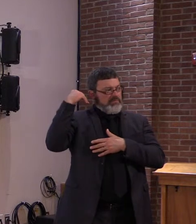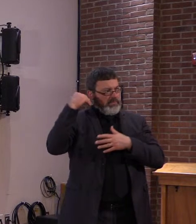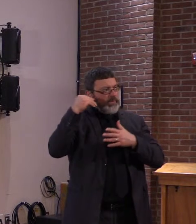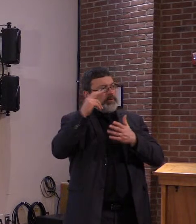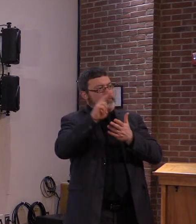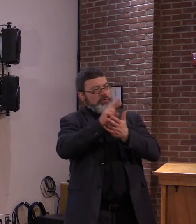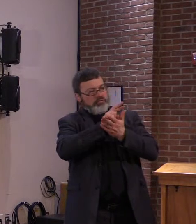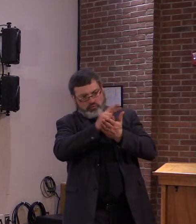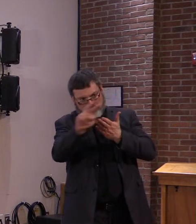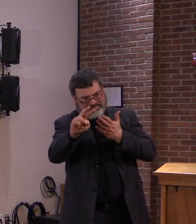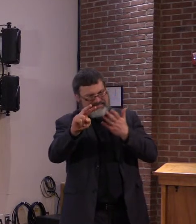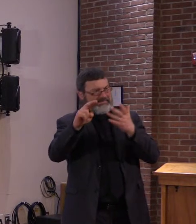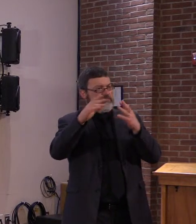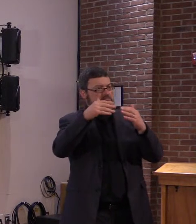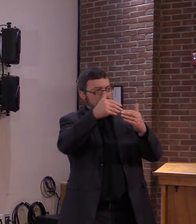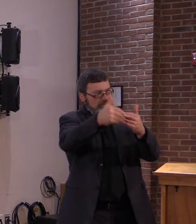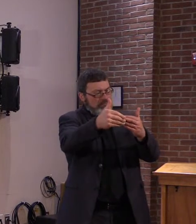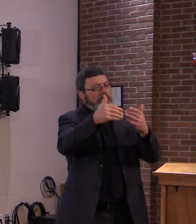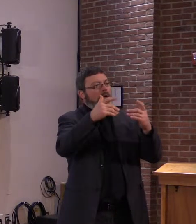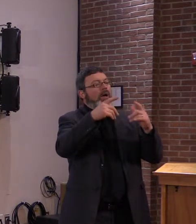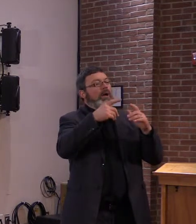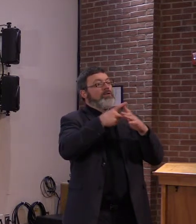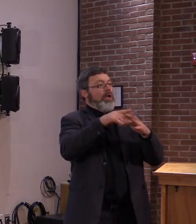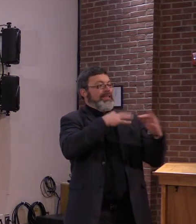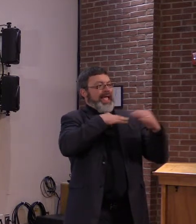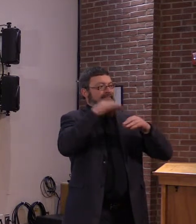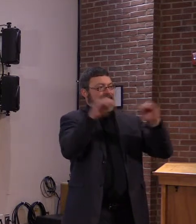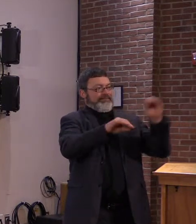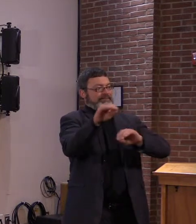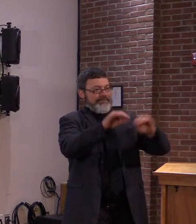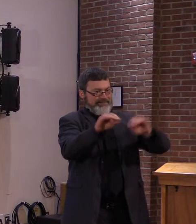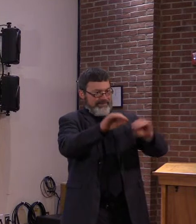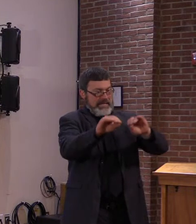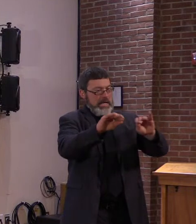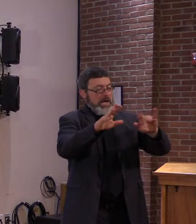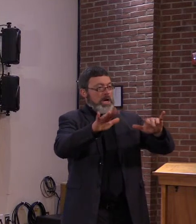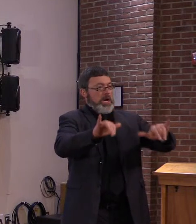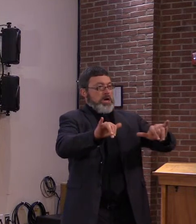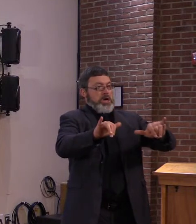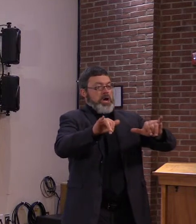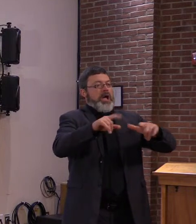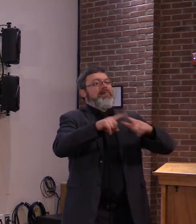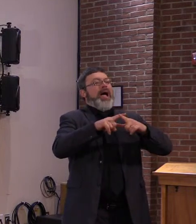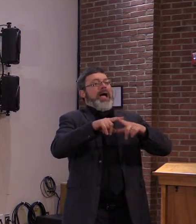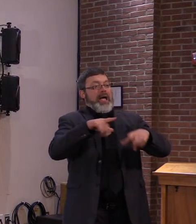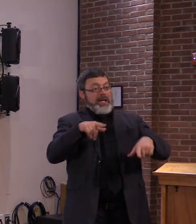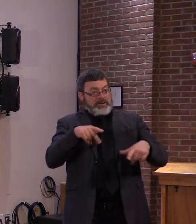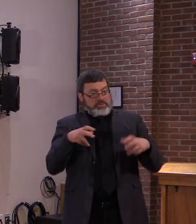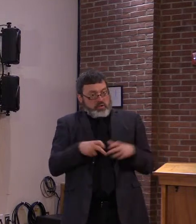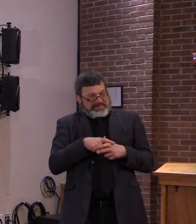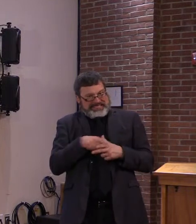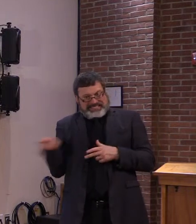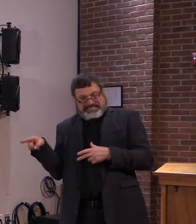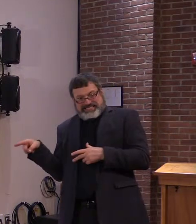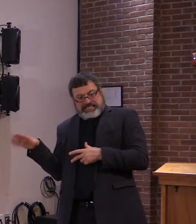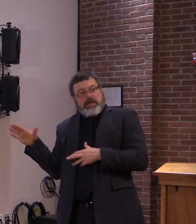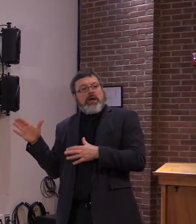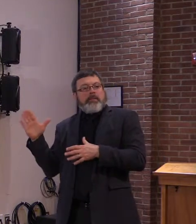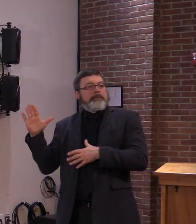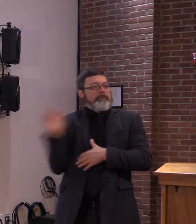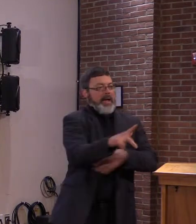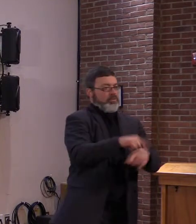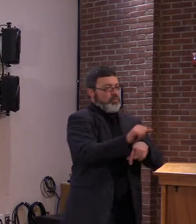Hi, Governor. I have a question about mask wearing, believe it or not. But I just wanted to clarify the three recent deaths.